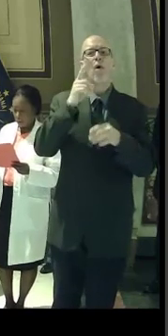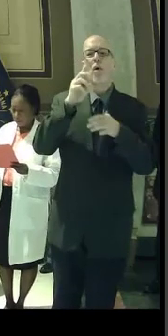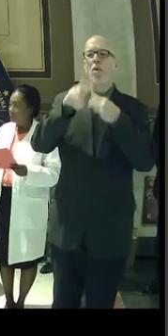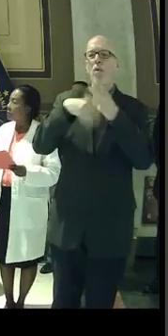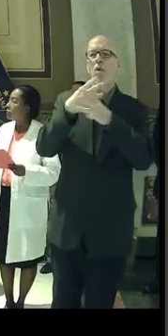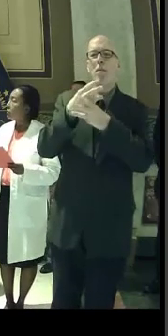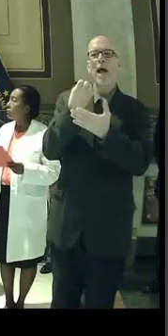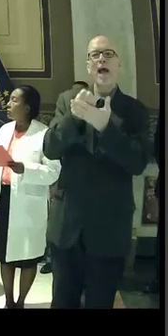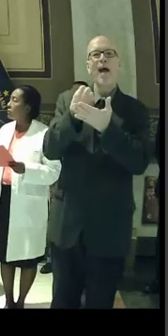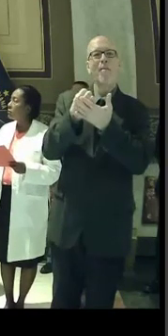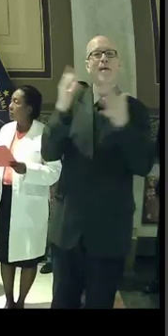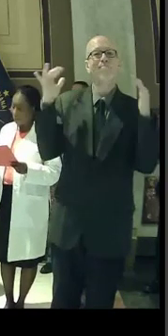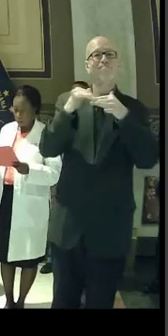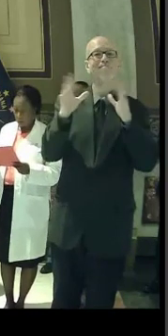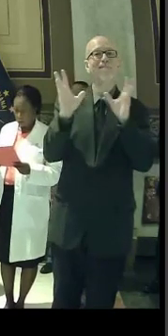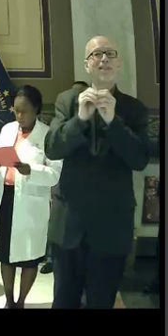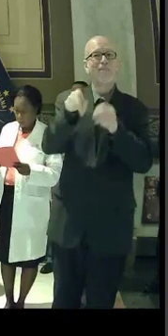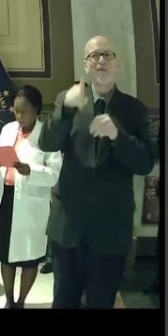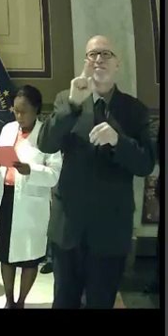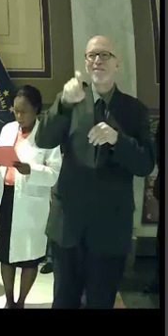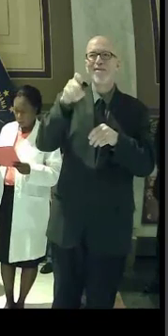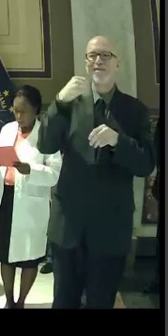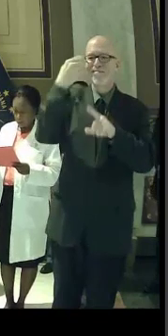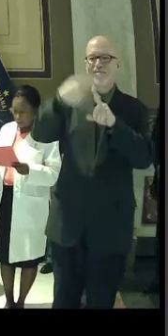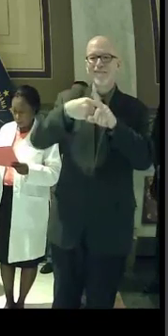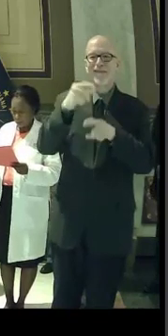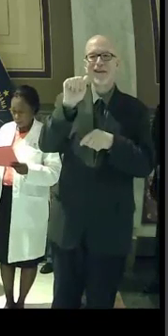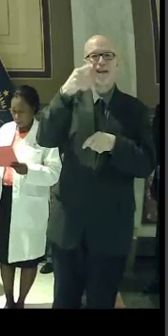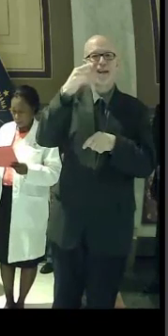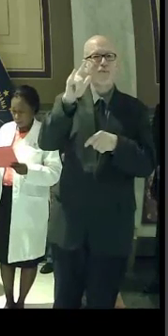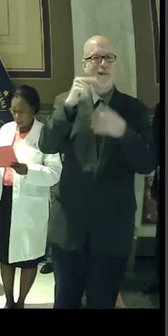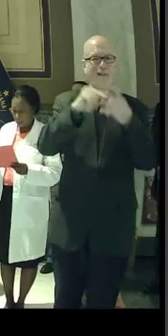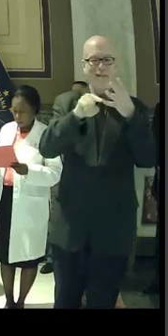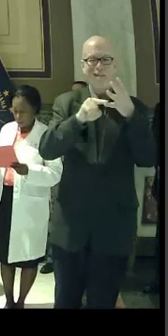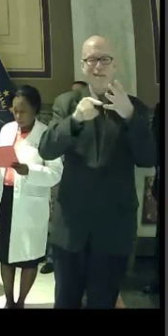Economic Summit that was scheduled to be held later in April.